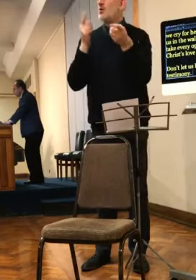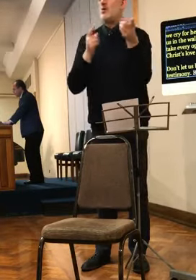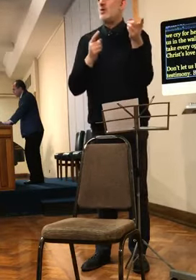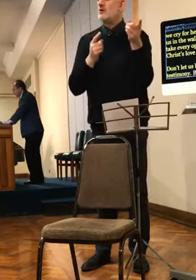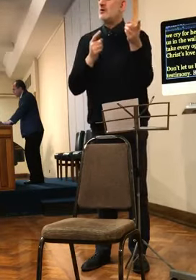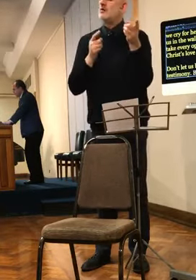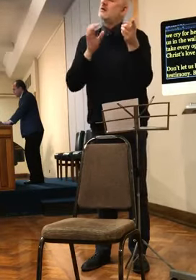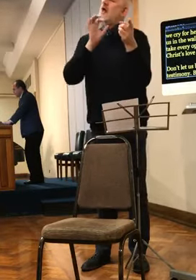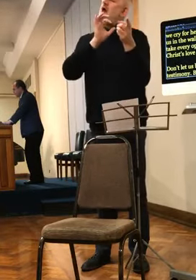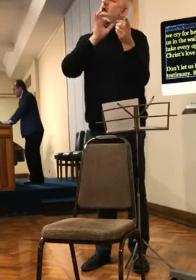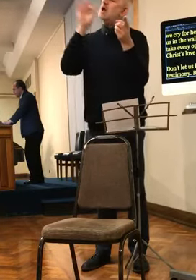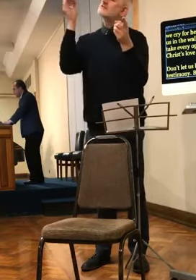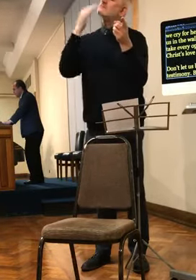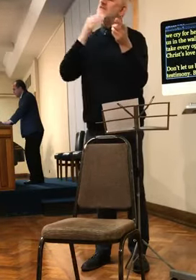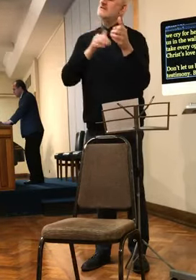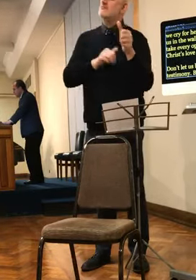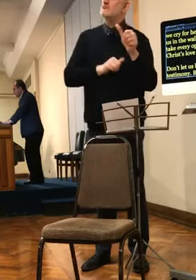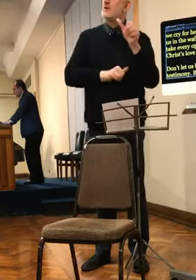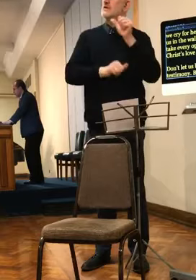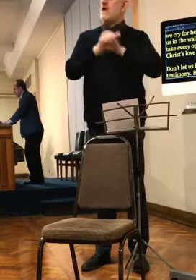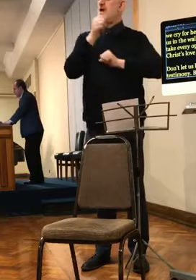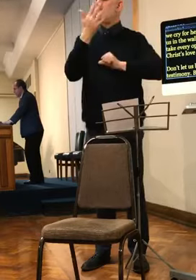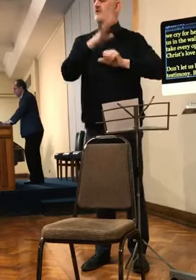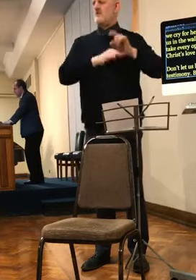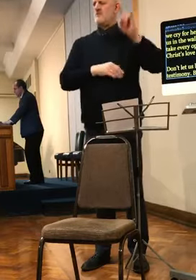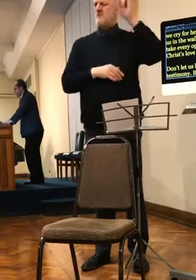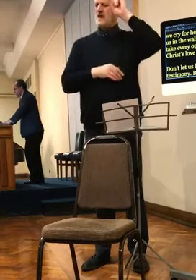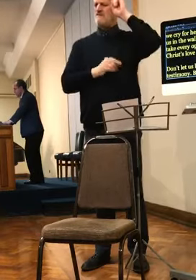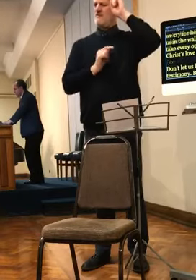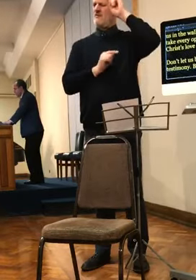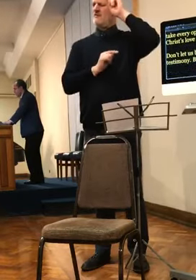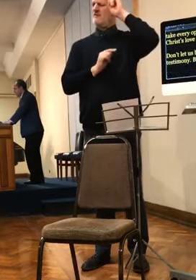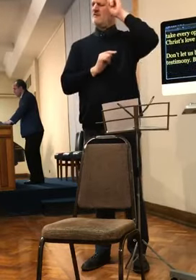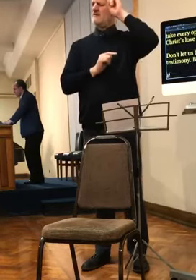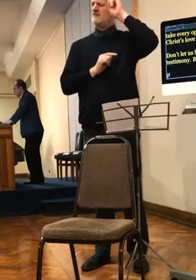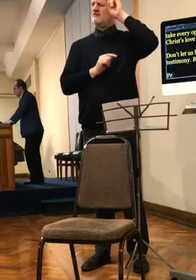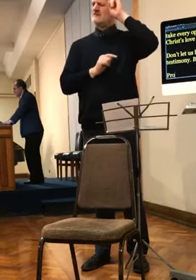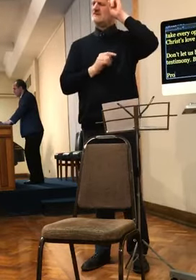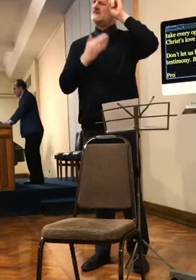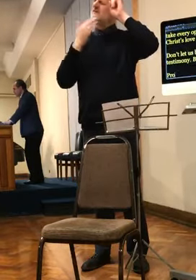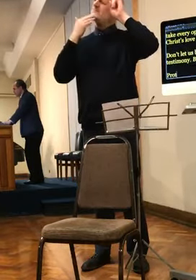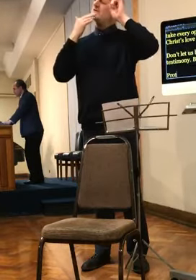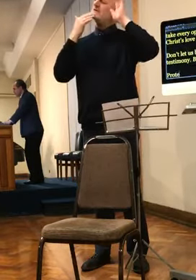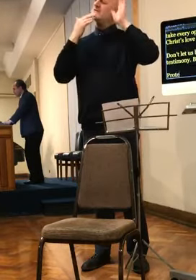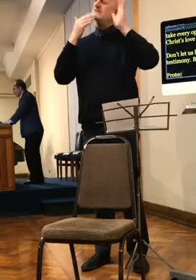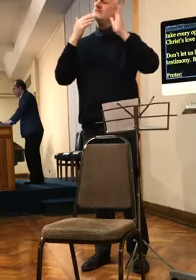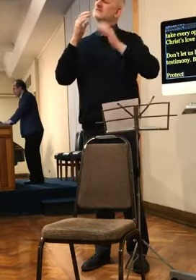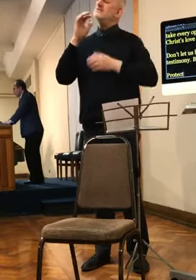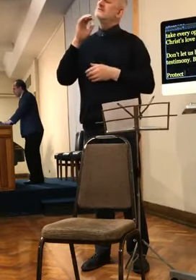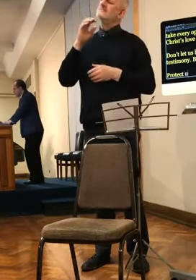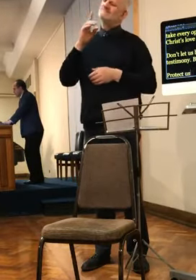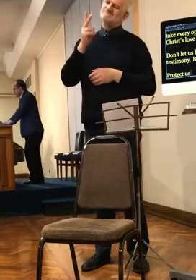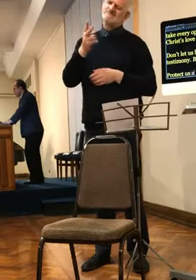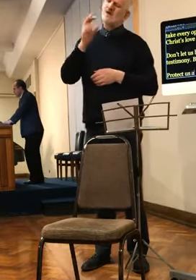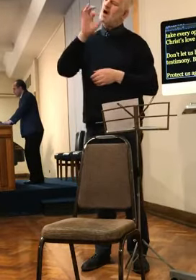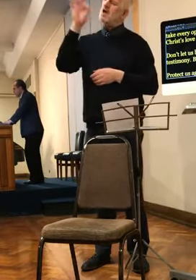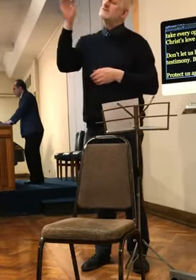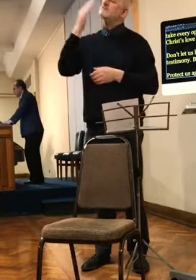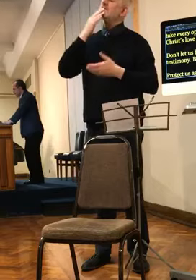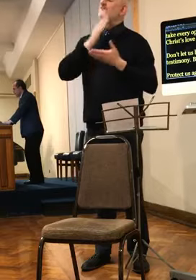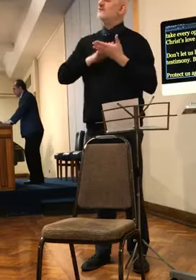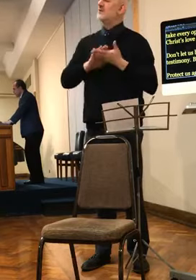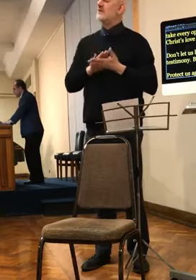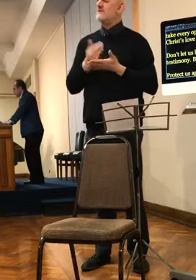Lord, protect us against the enemy of our souls, and we pray that Thou will forgive us again all